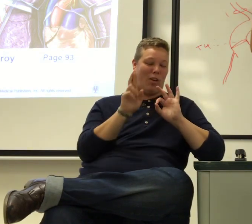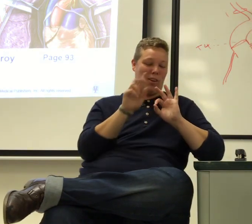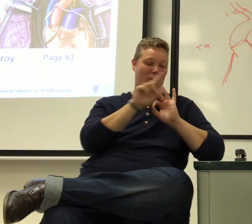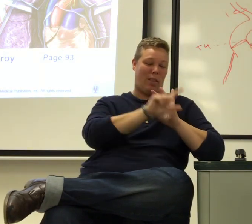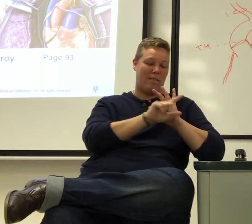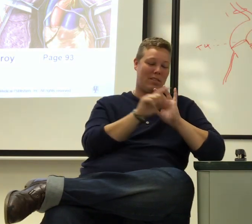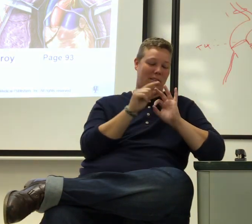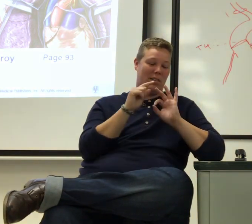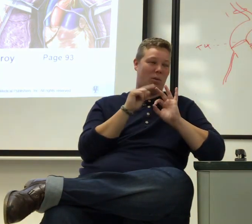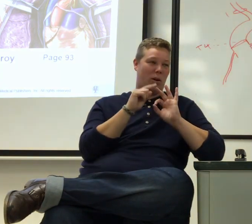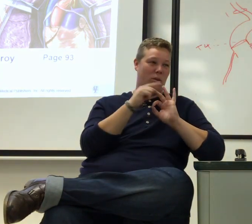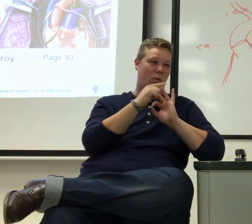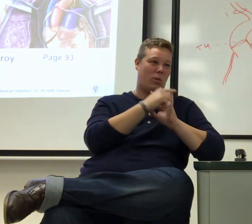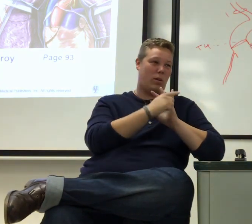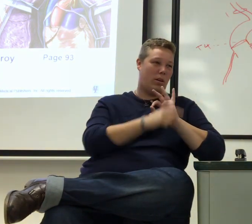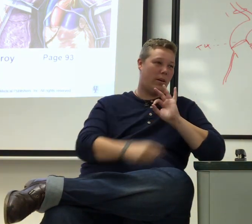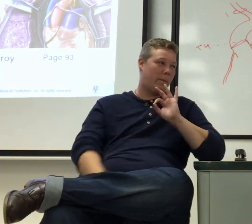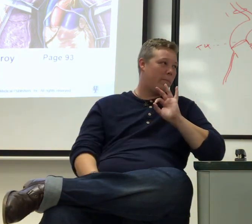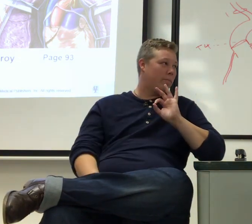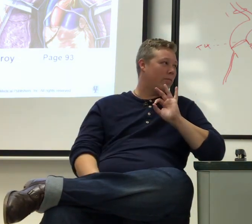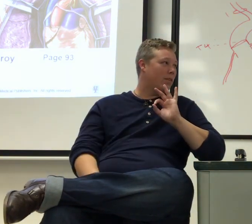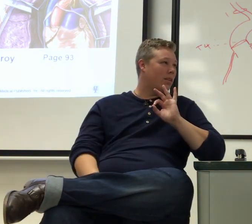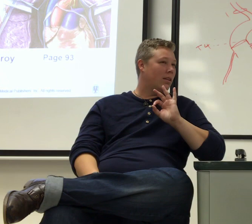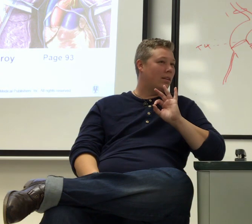1, 2, 3.